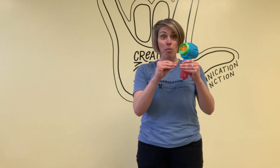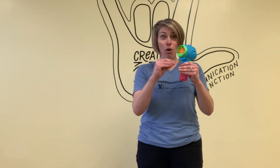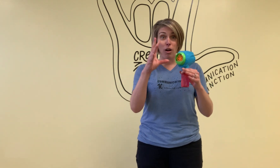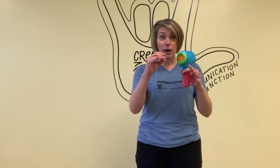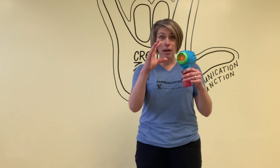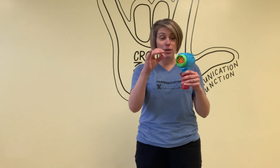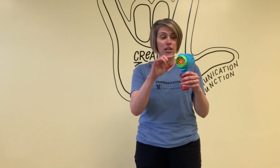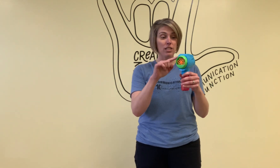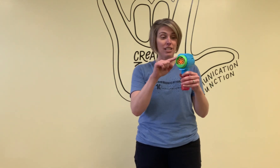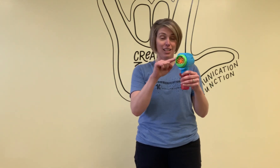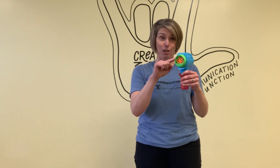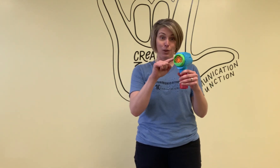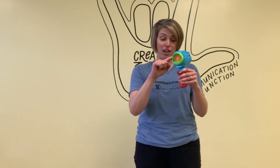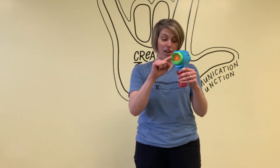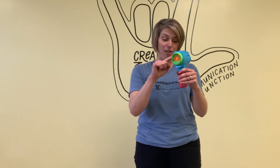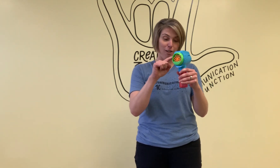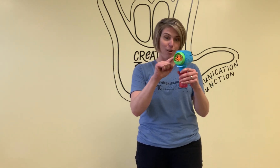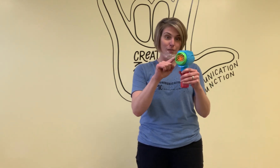More bubbles. Here we go.